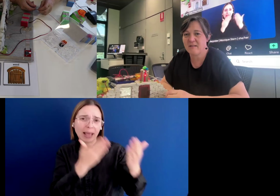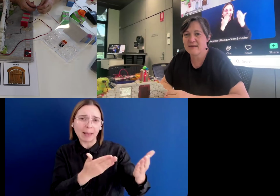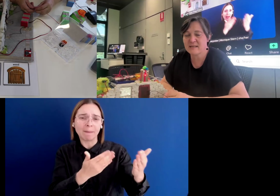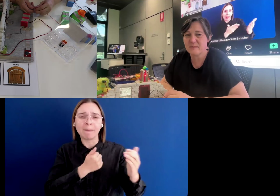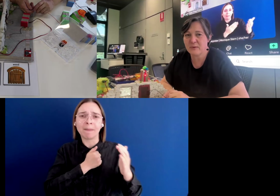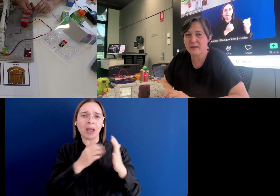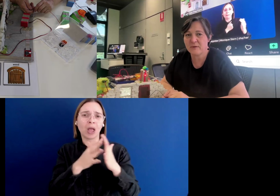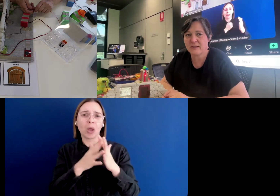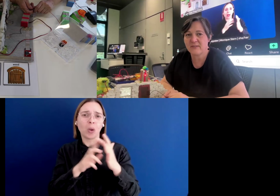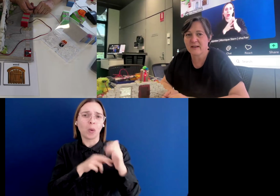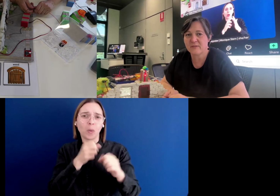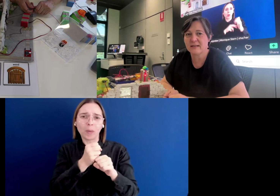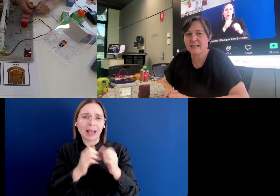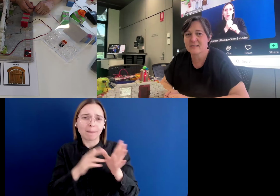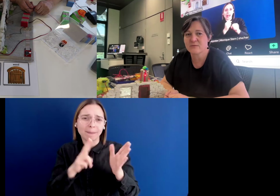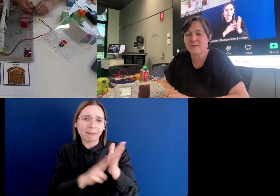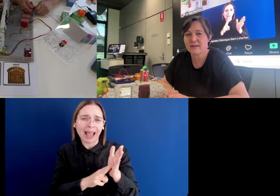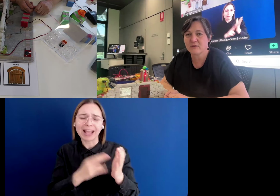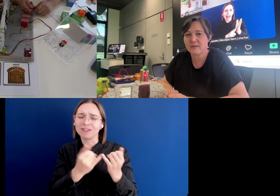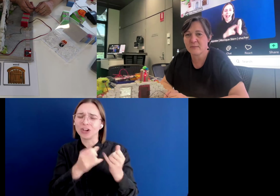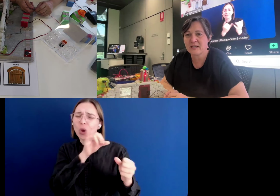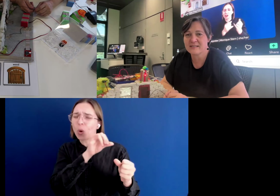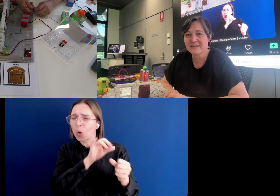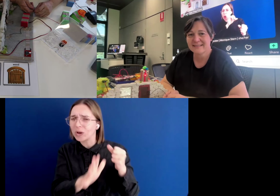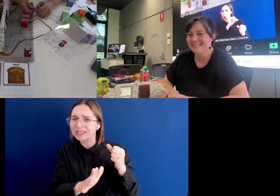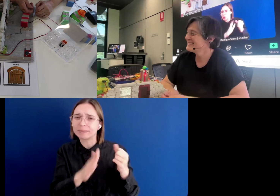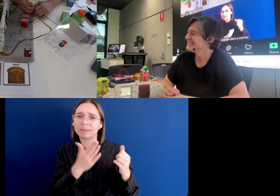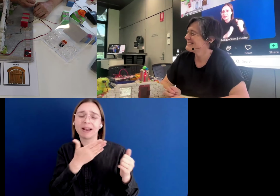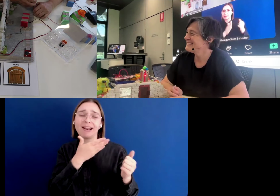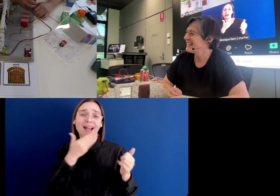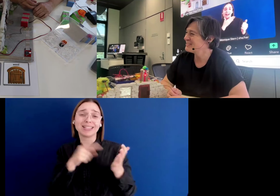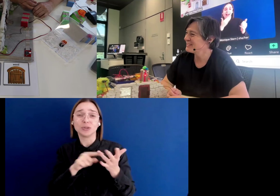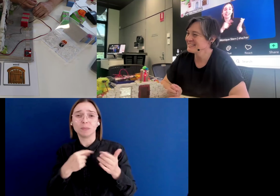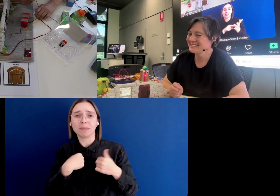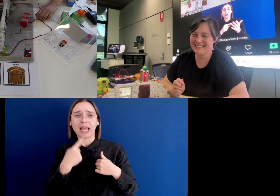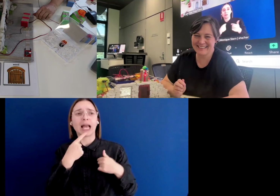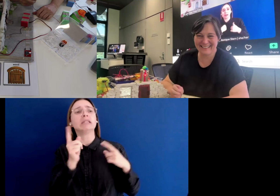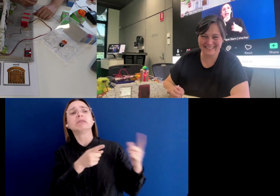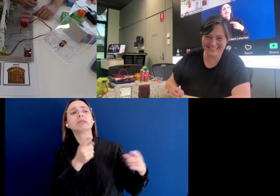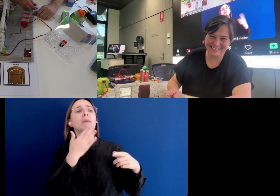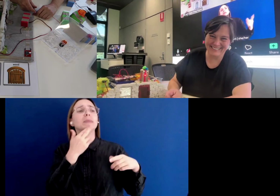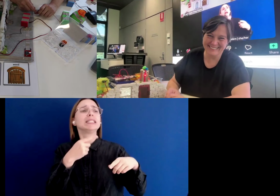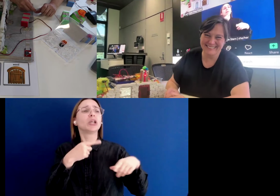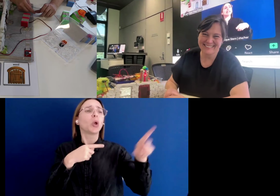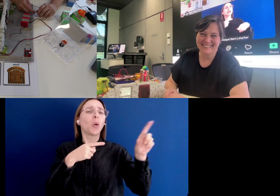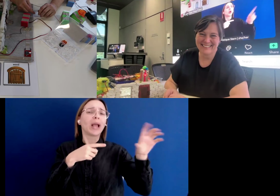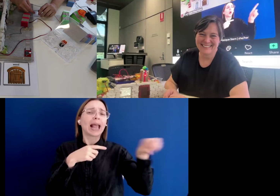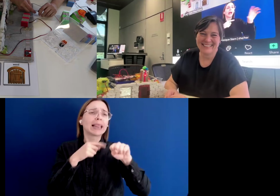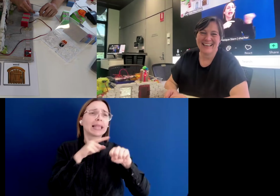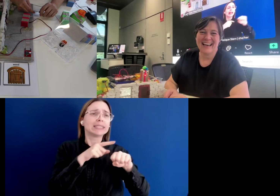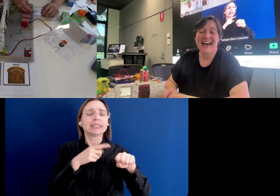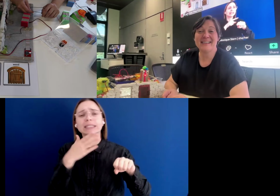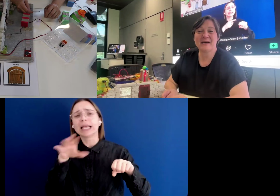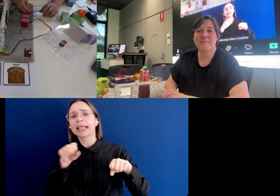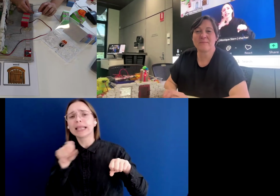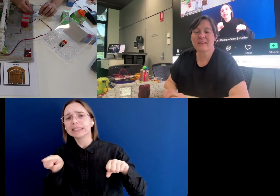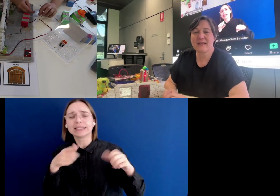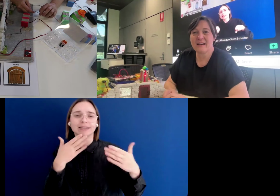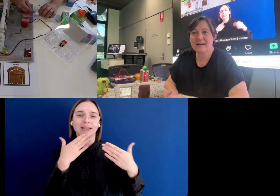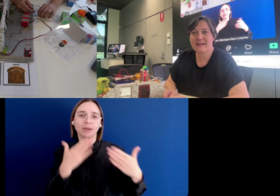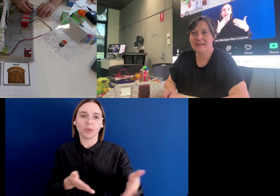awesome and nice to me when I'm really forgetful and he has to run around all over the place. Thank you, Josh. Not a problem.